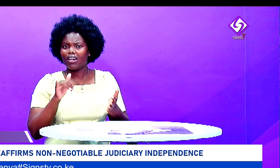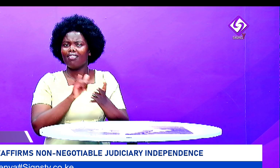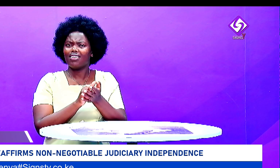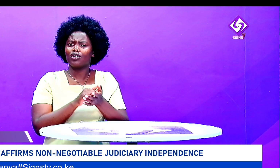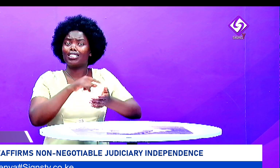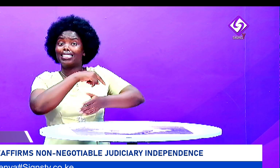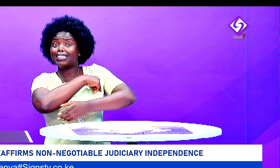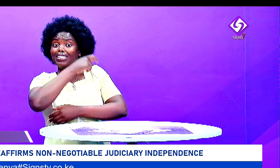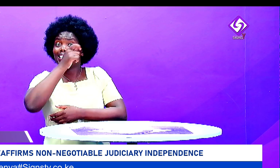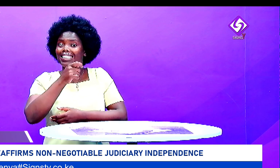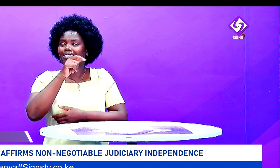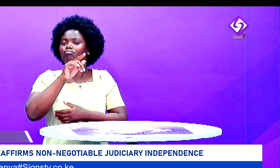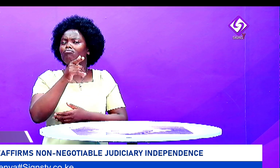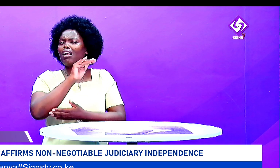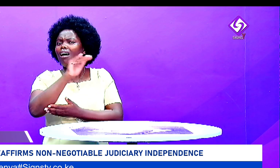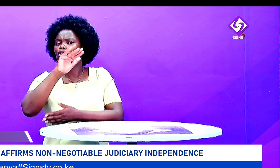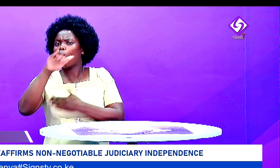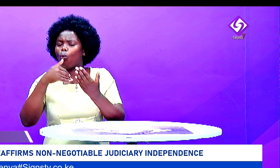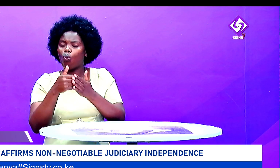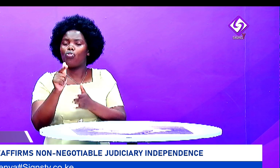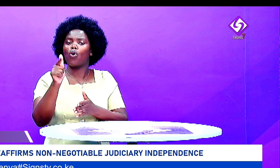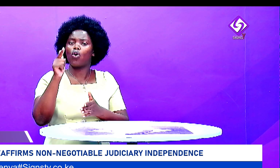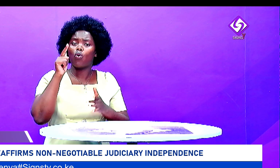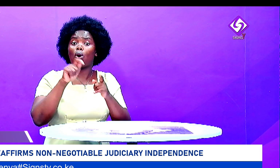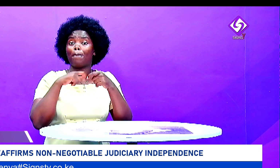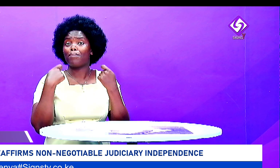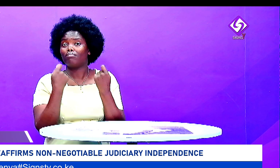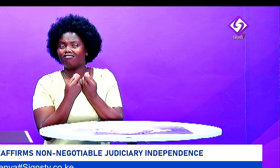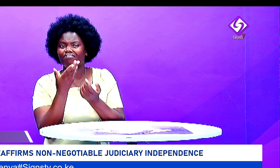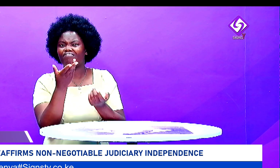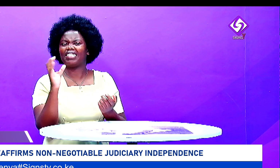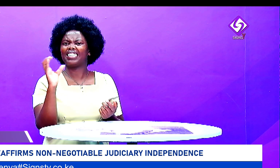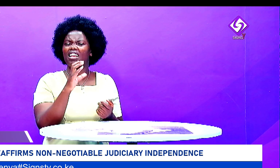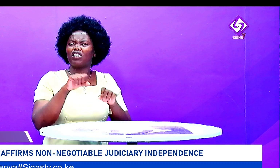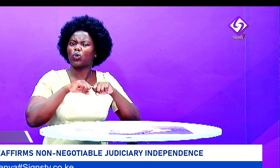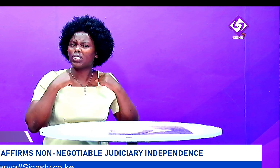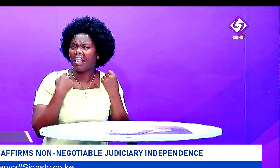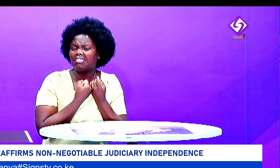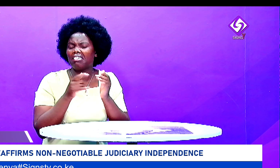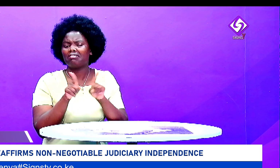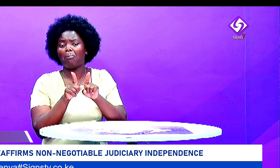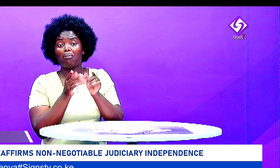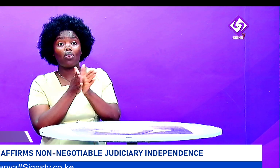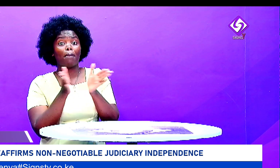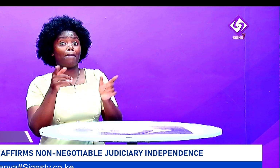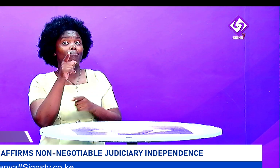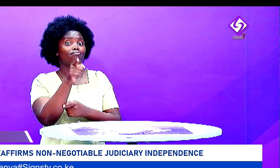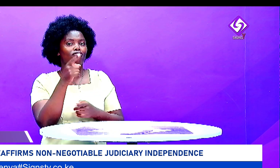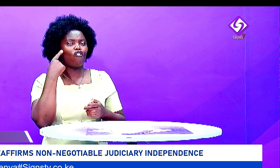Diani, Kwale County, the Chief Justice urged political practitioners, civil society, and the public